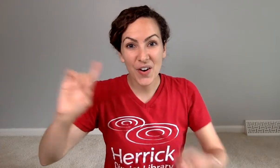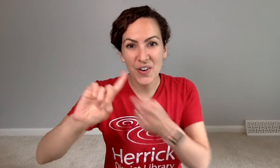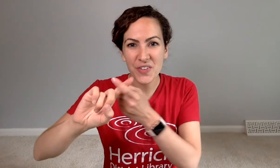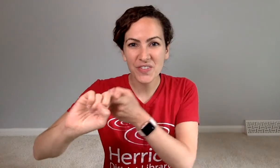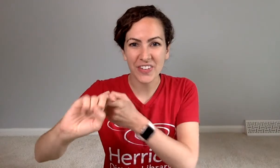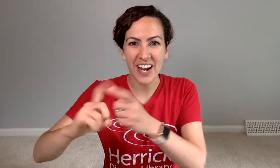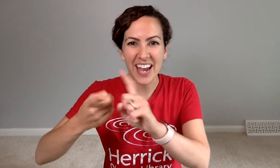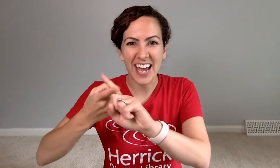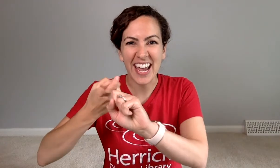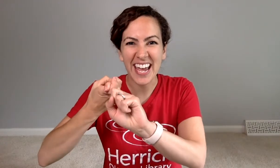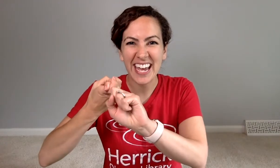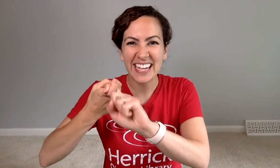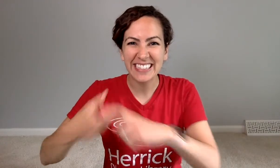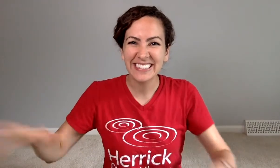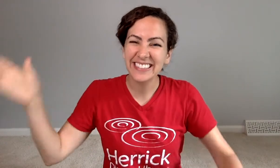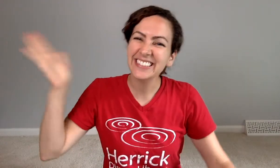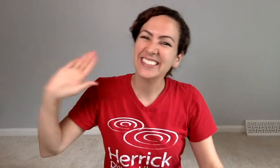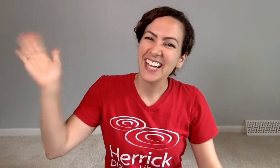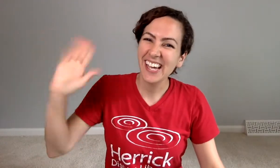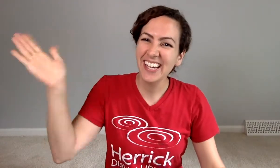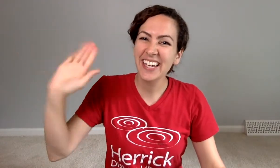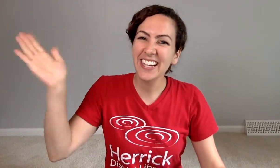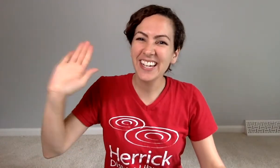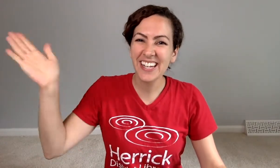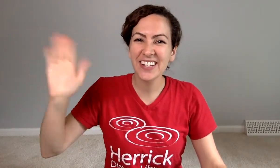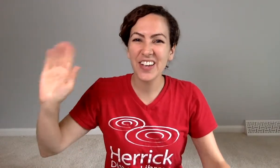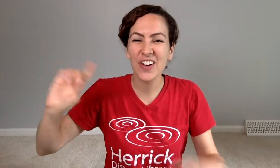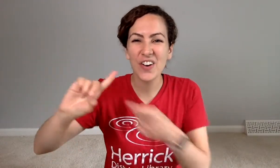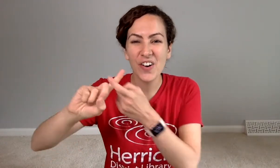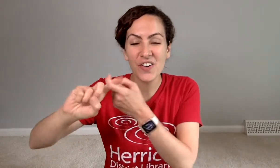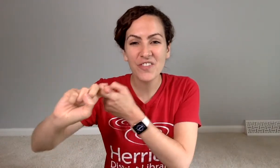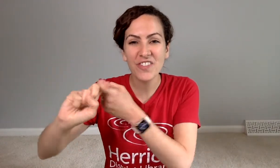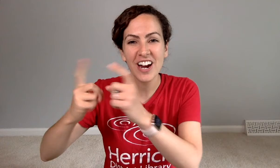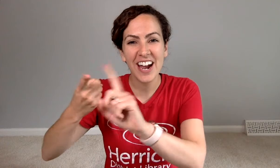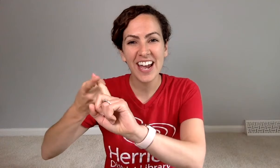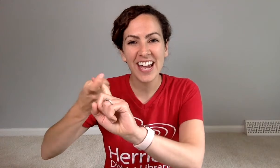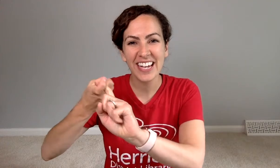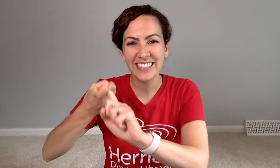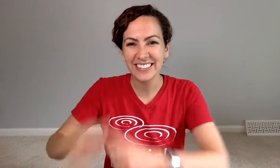Hello, friends. Hello, friends.